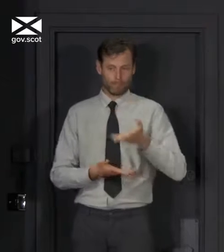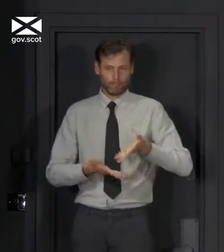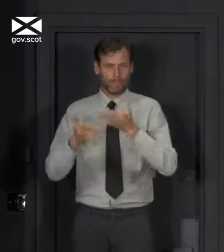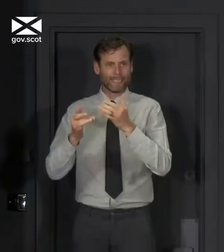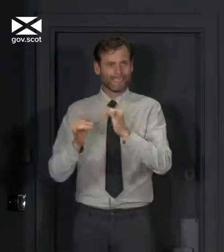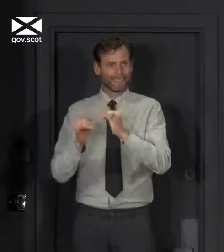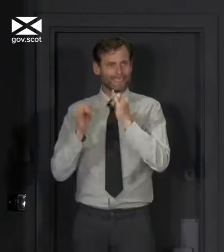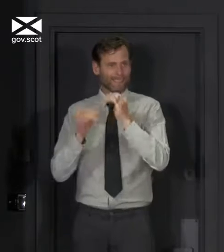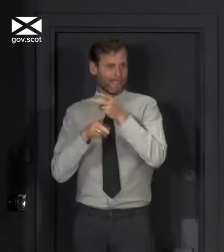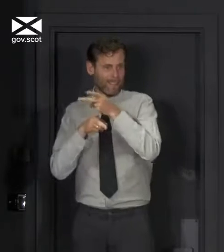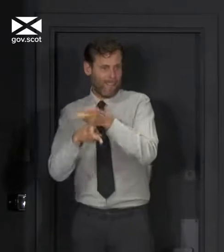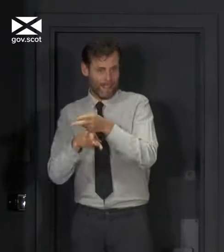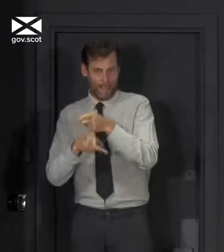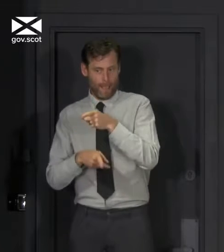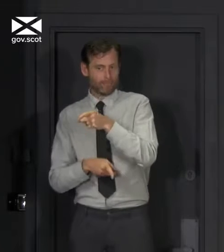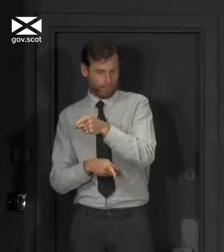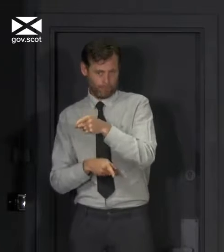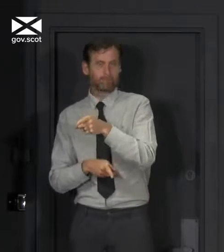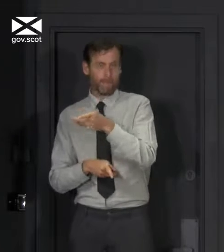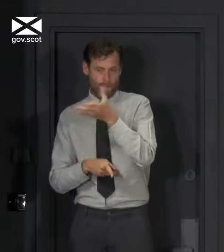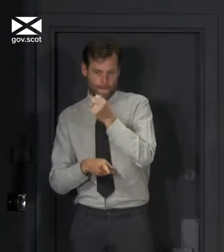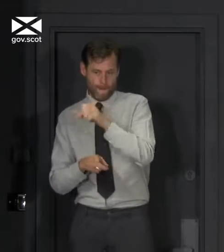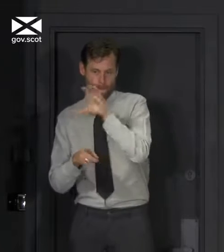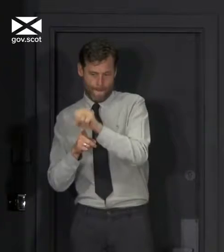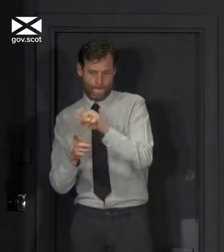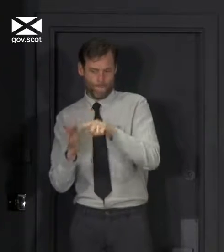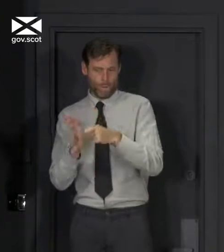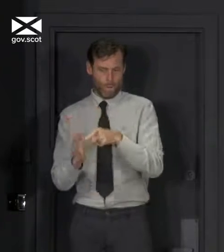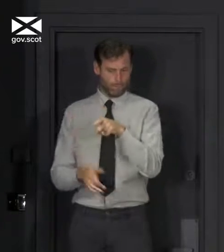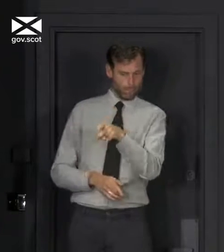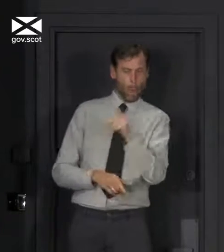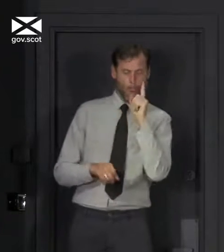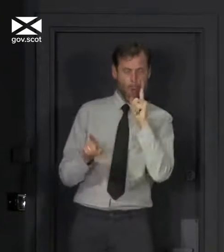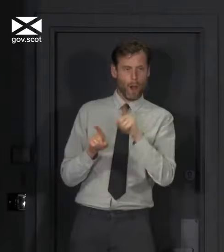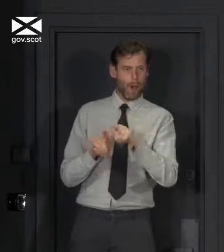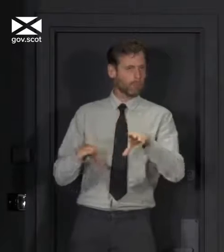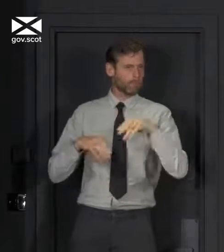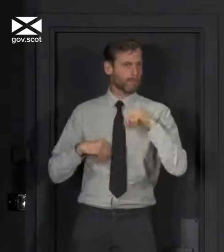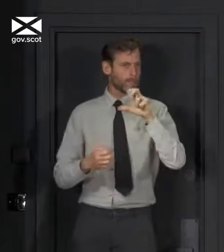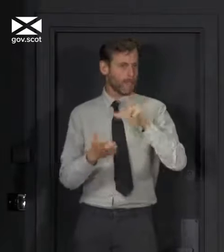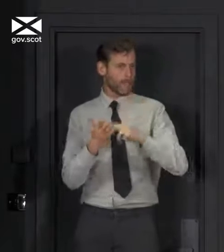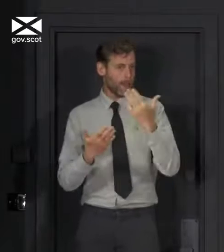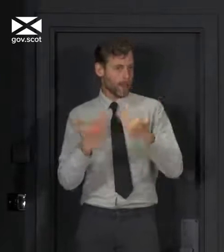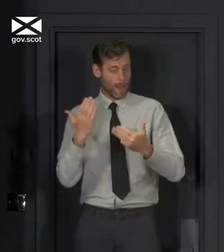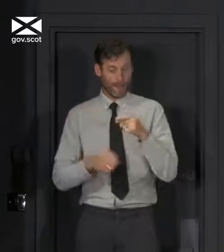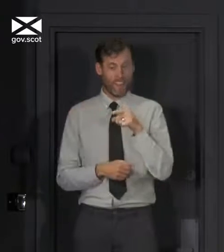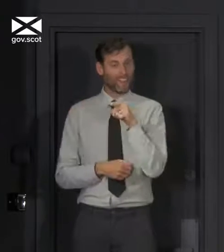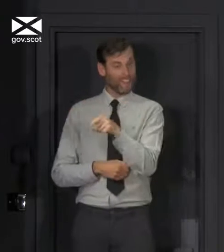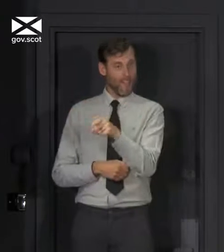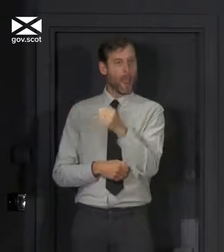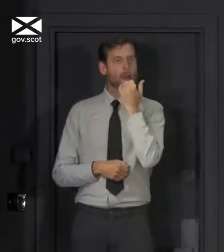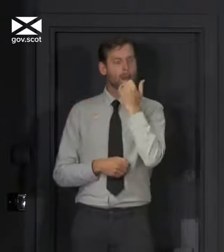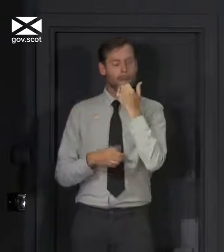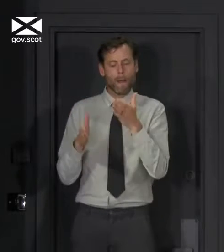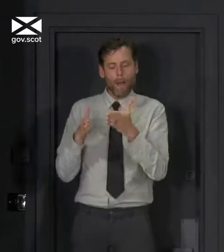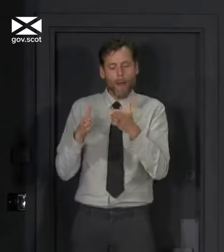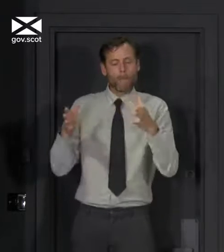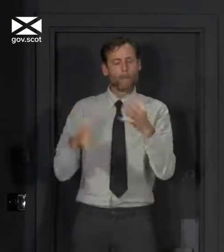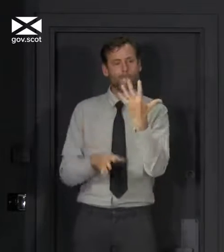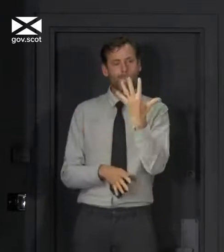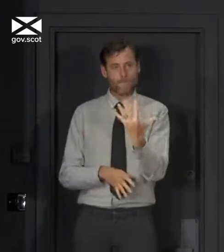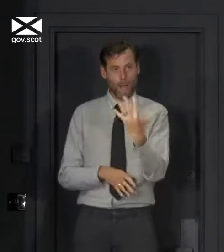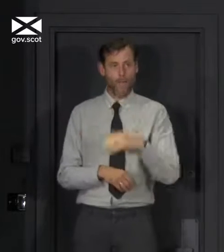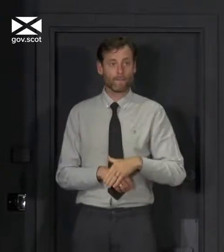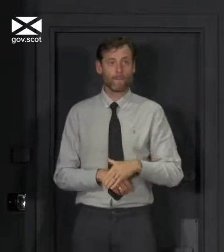with confirmed or suspected COVID-19, and that is an increase of 5 since yesterday. I'm also able